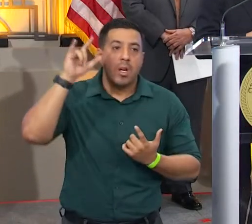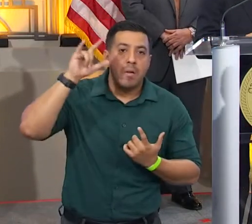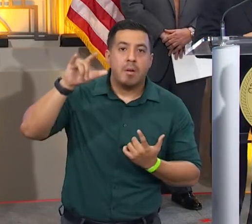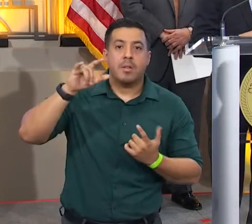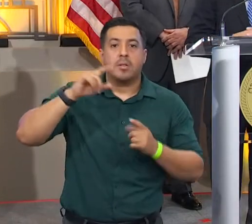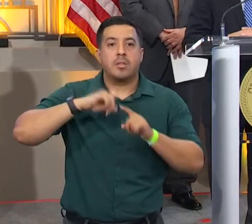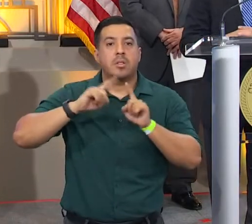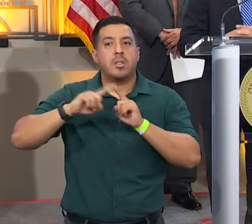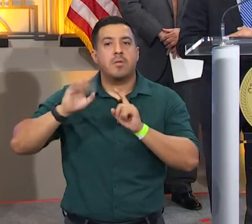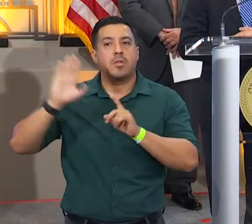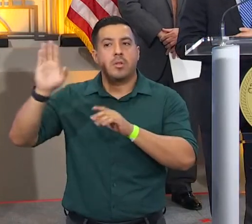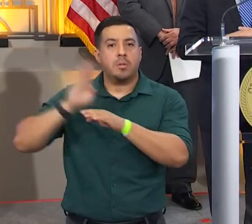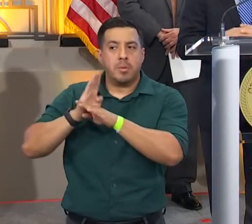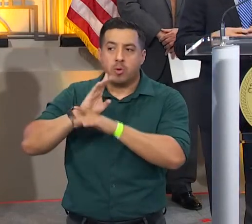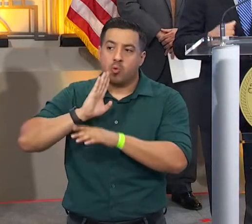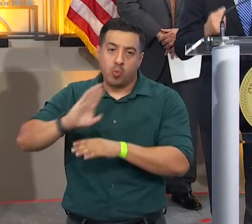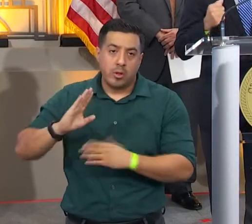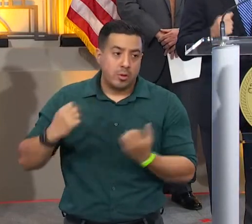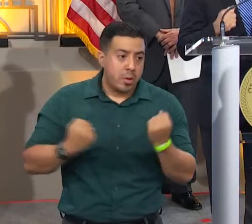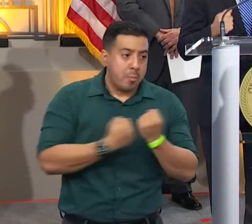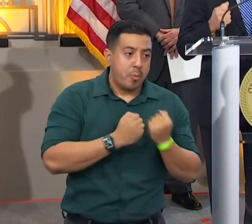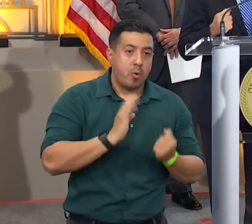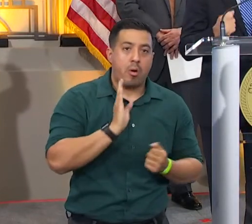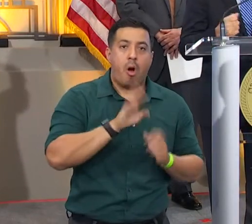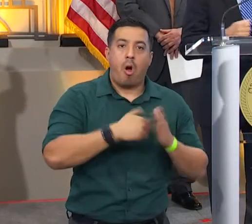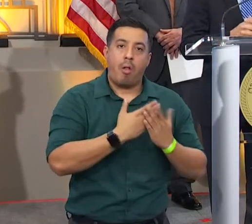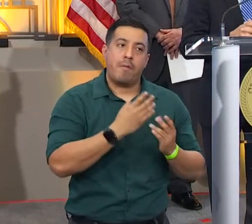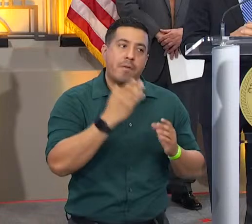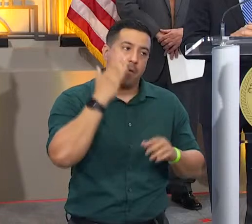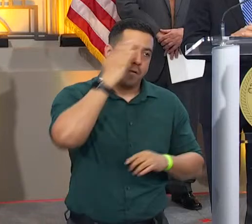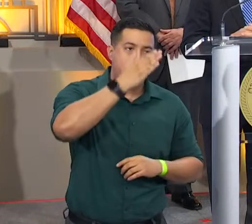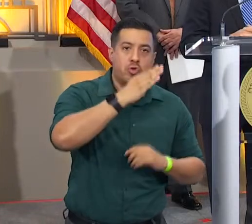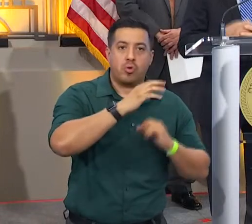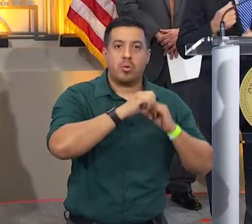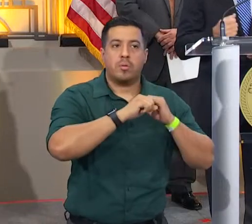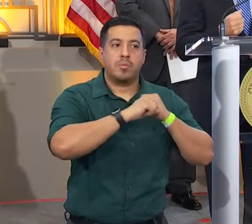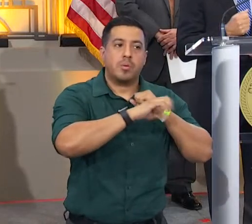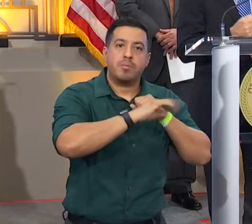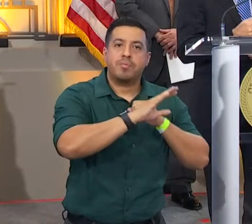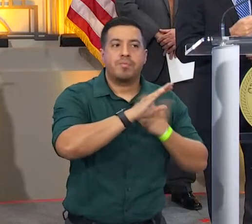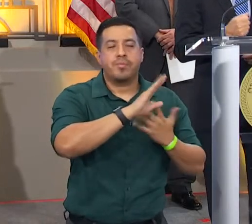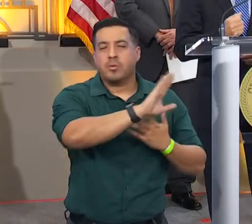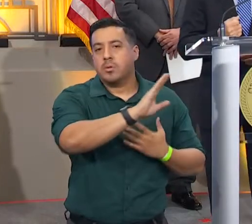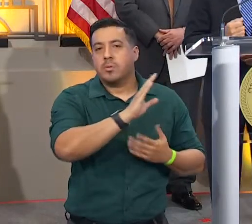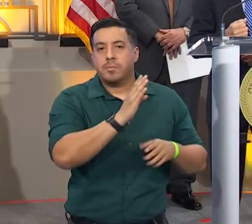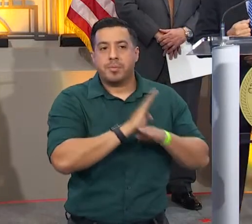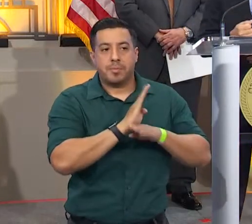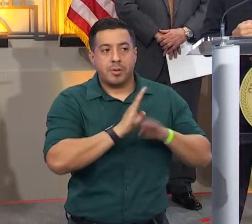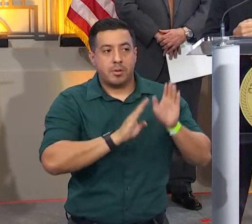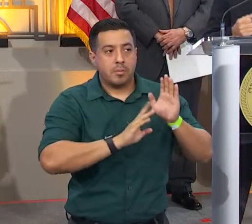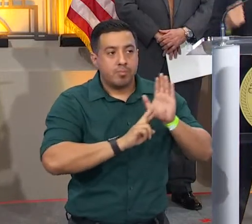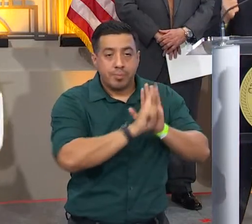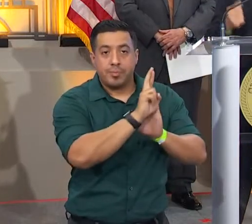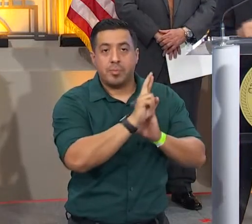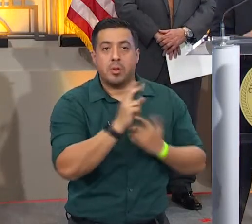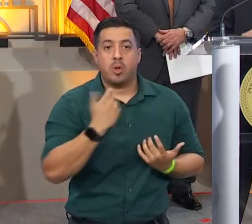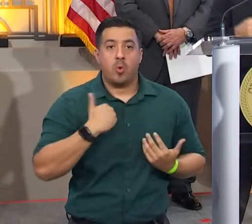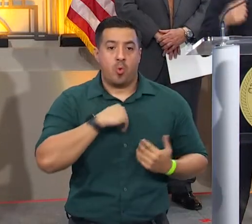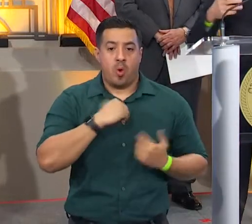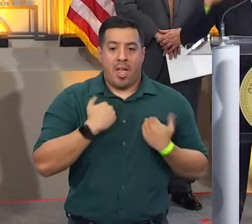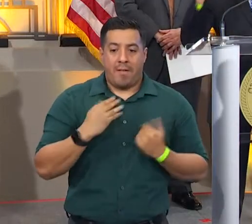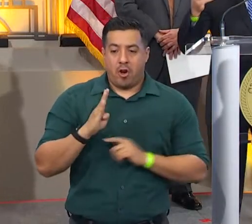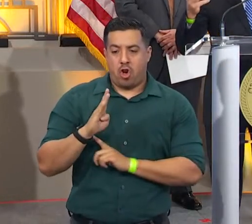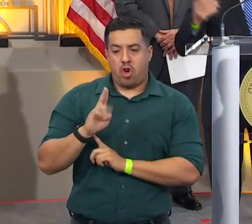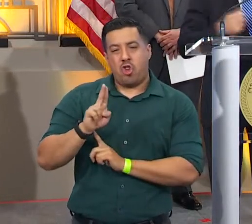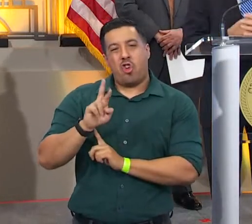aerospace enterprises that would support the future of commercial spaceflight. We wanted an urban center for